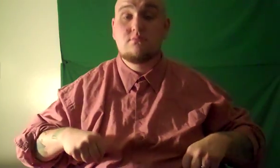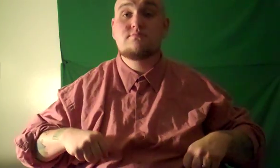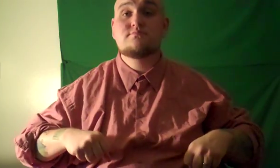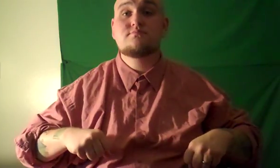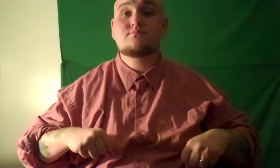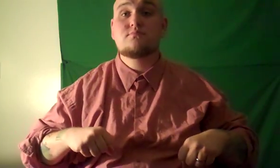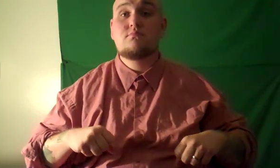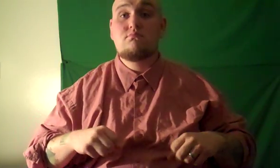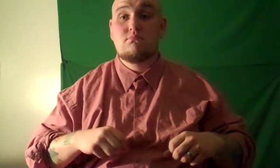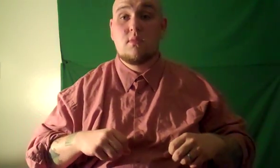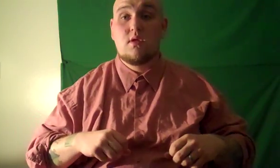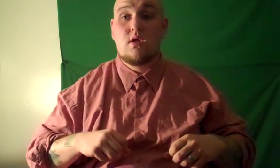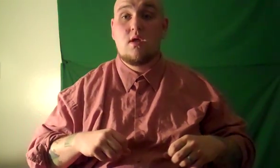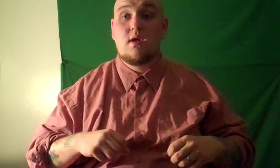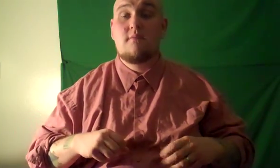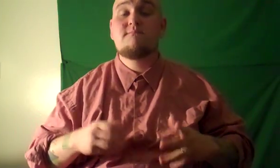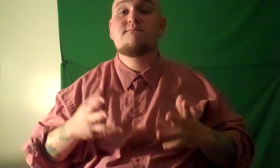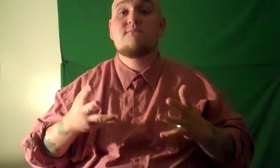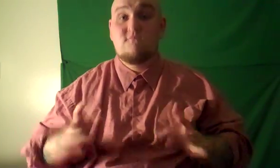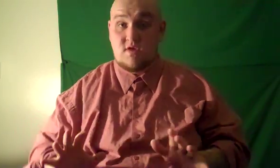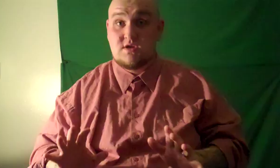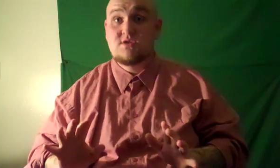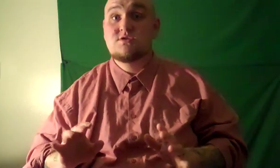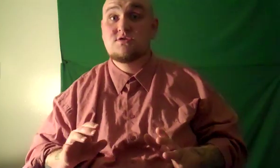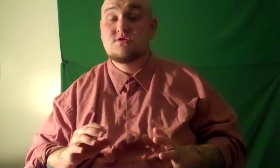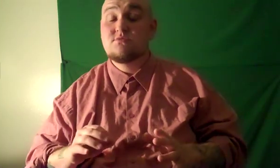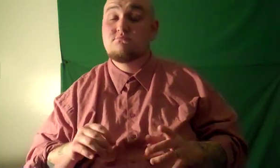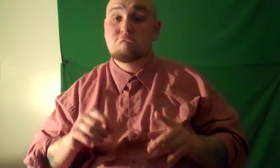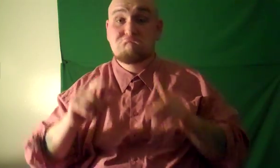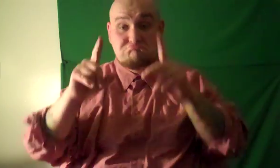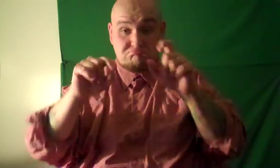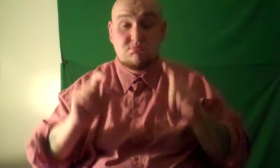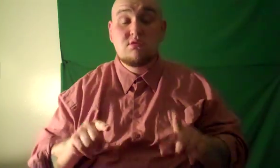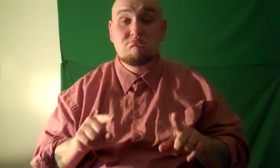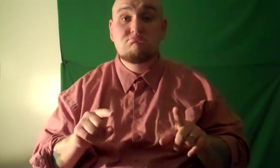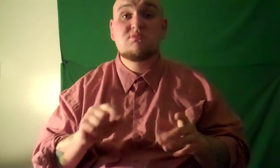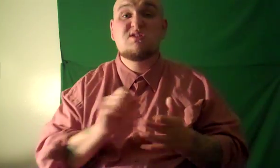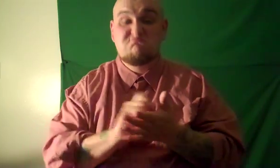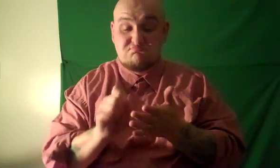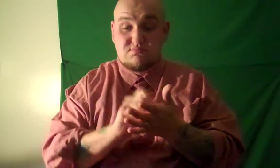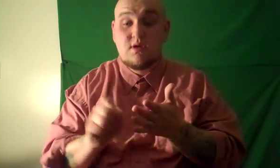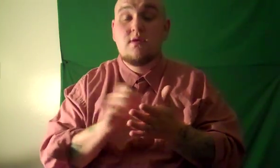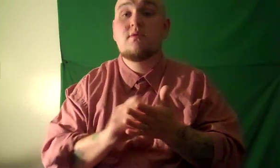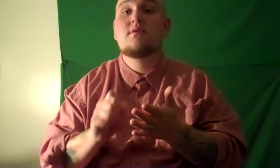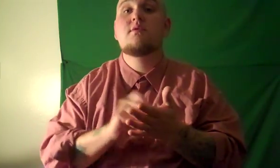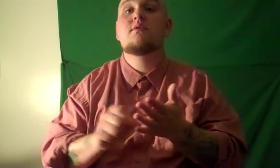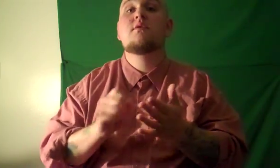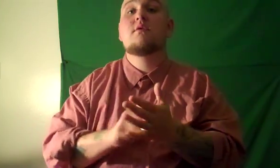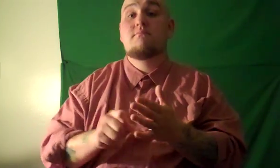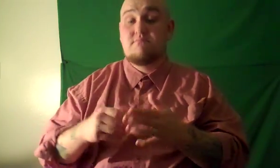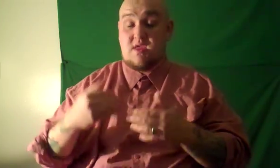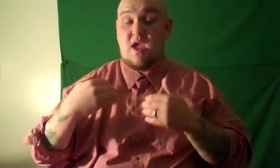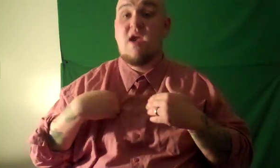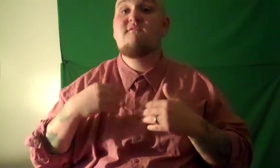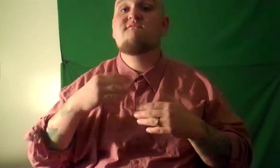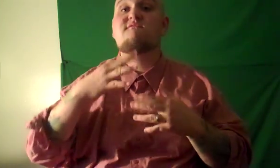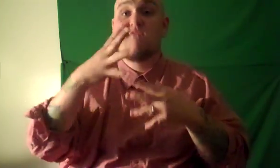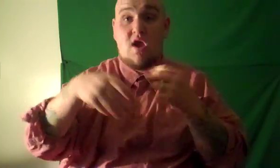Once you take and pass that test, you have 5 years to take and pass the performance test. However, you must also have